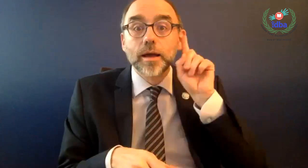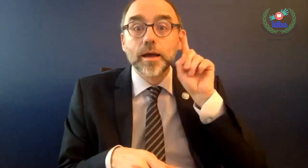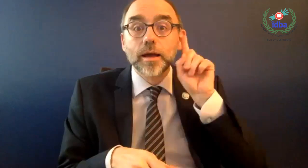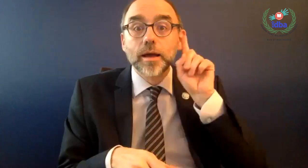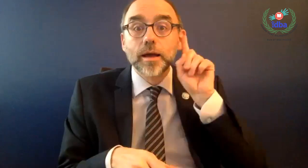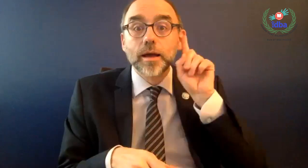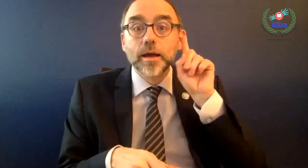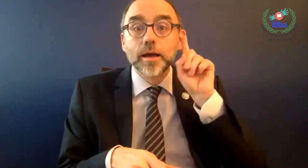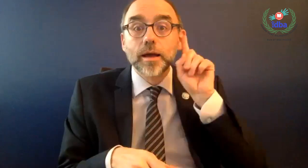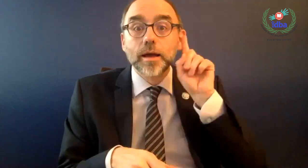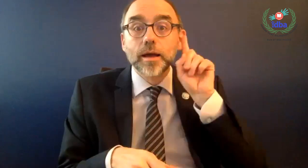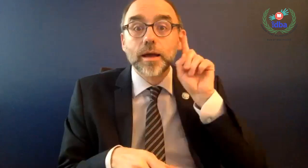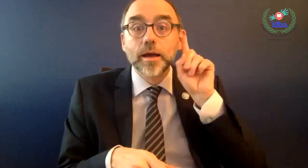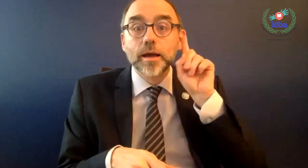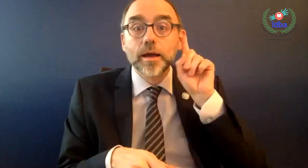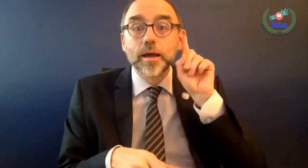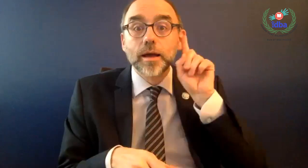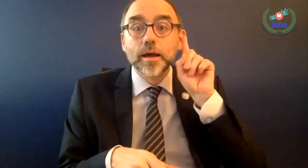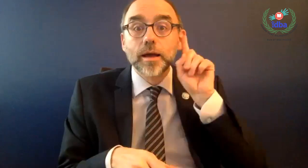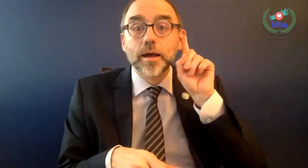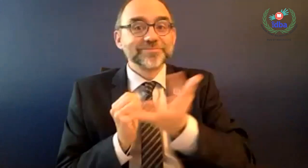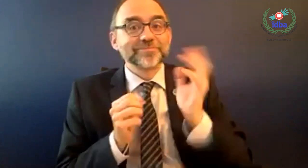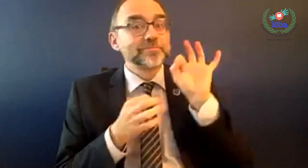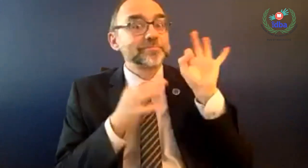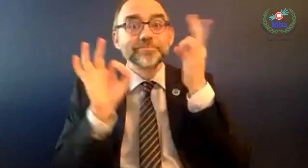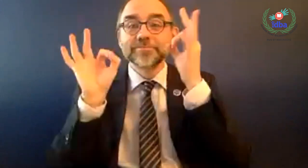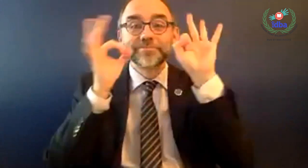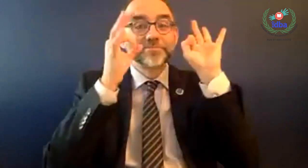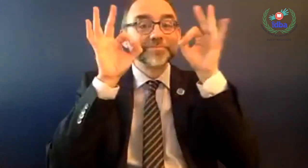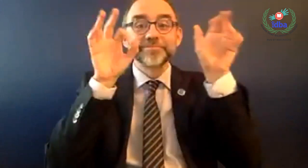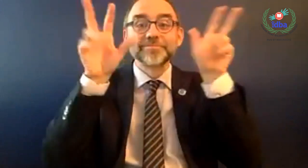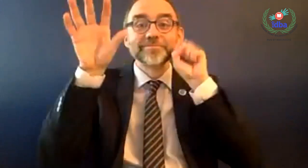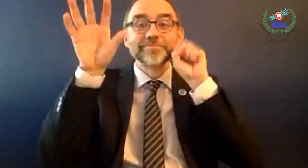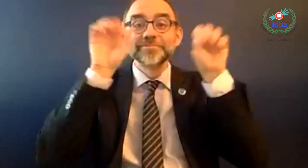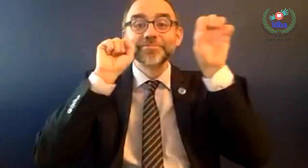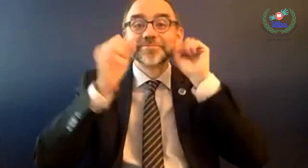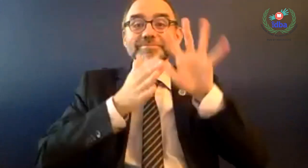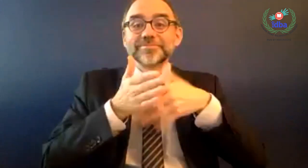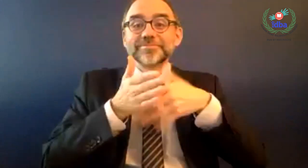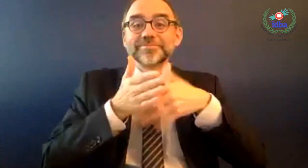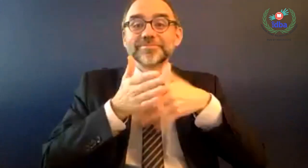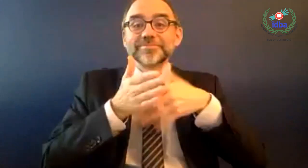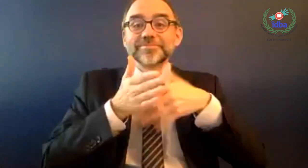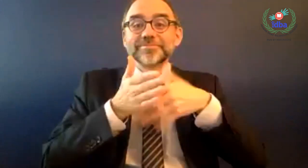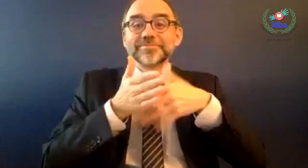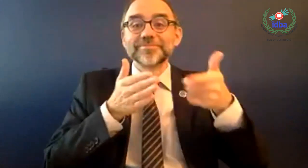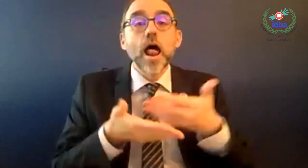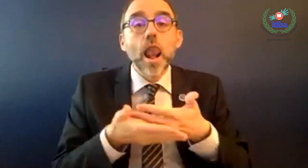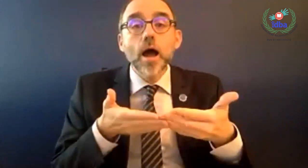child. When the child is born, we need to sign to him. Everybody from his surrounding, they have to